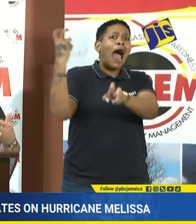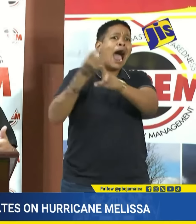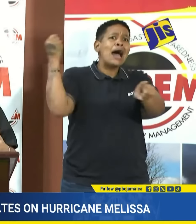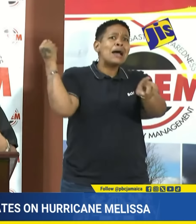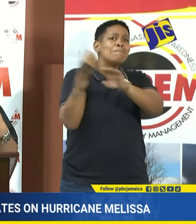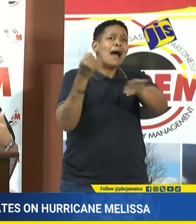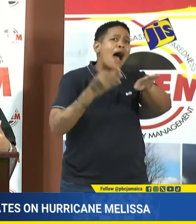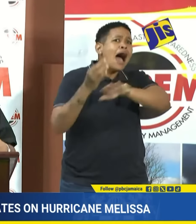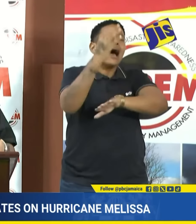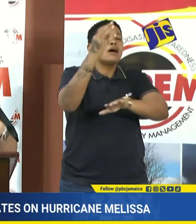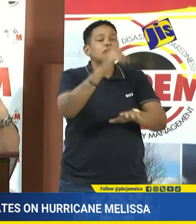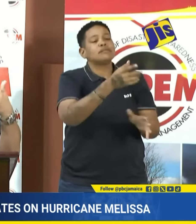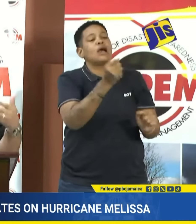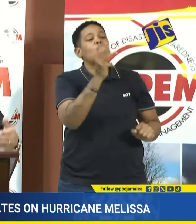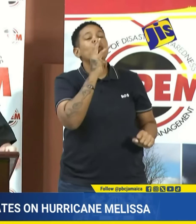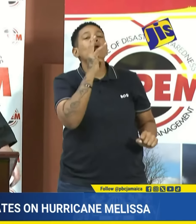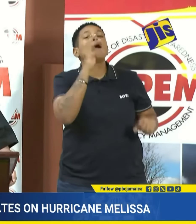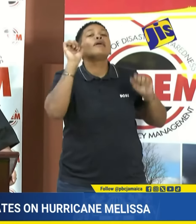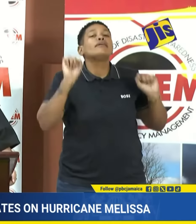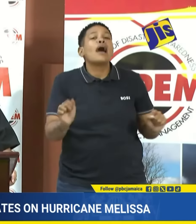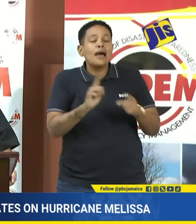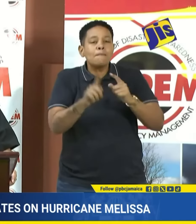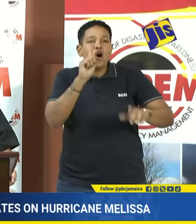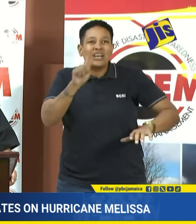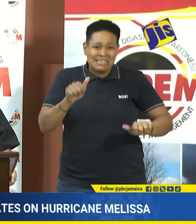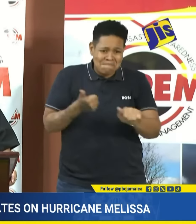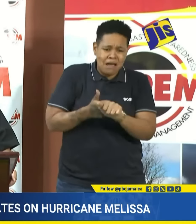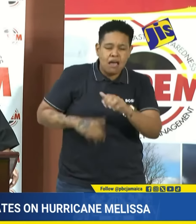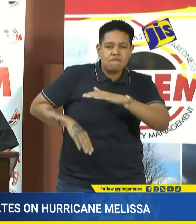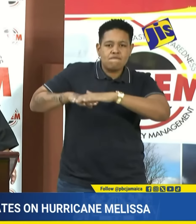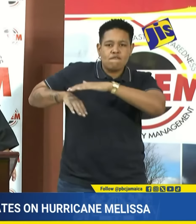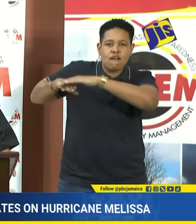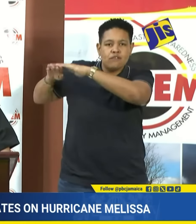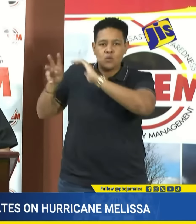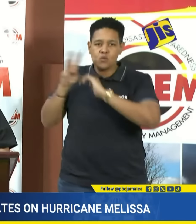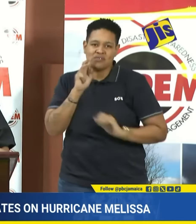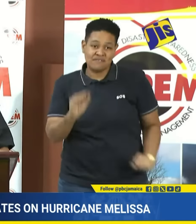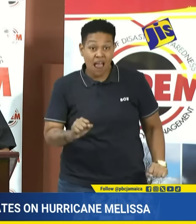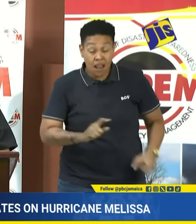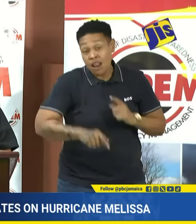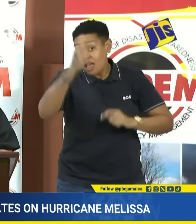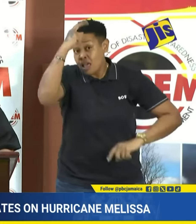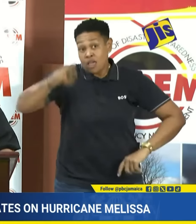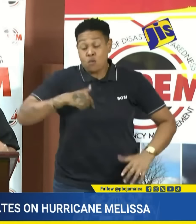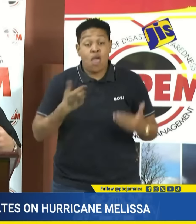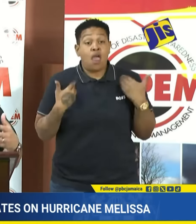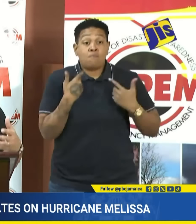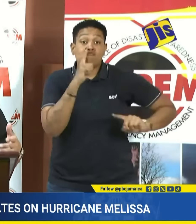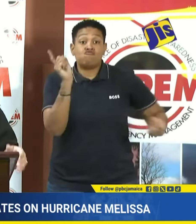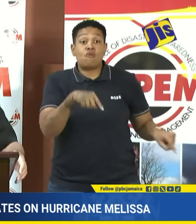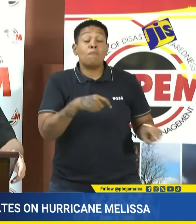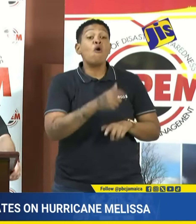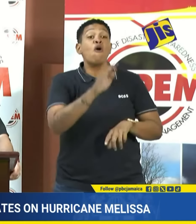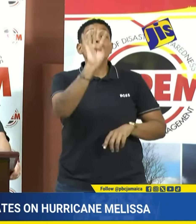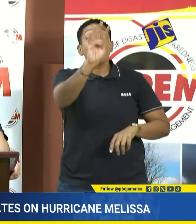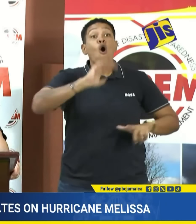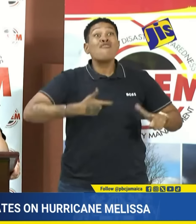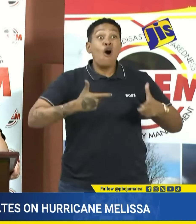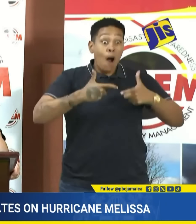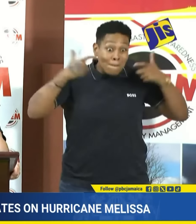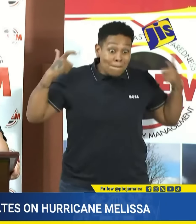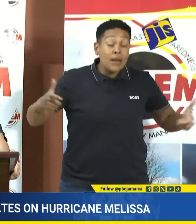so at least they're able to get some water and able to backfill their storage as well. We're also happy to report that 4 of our